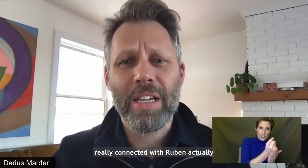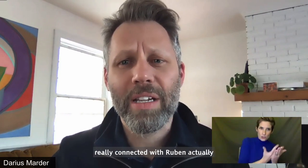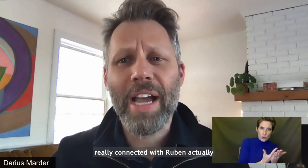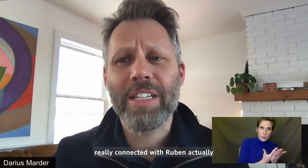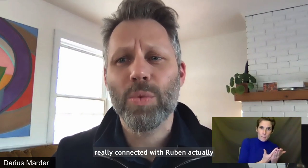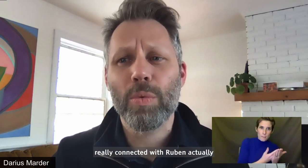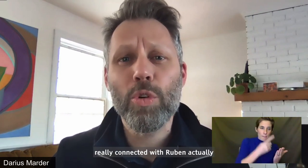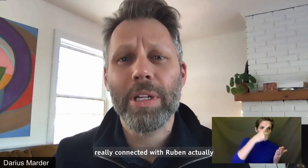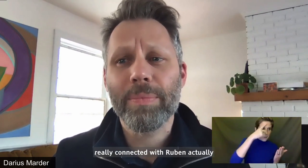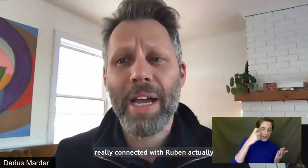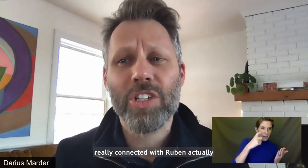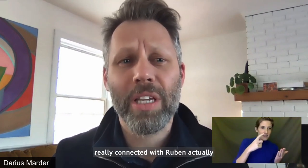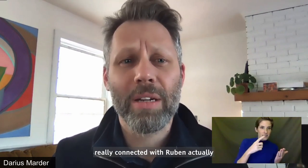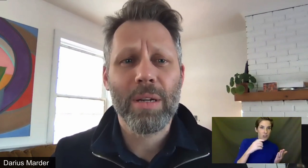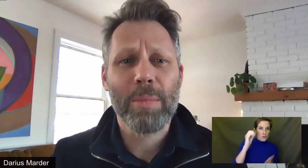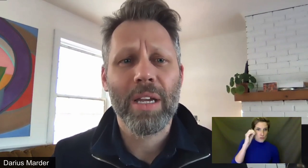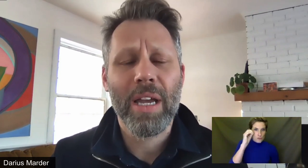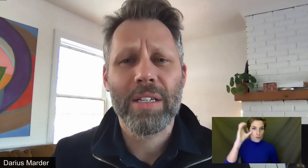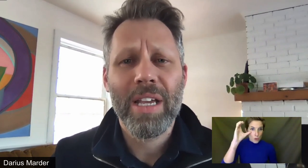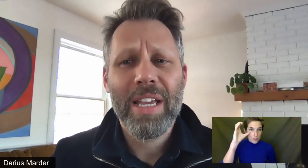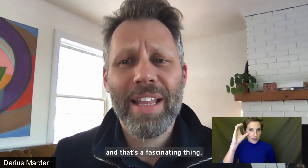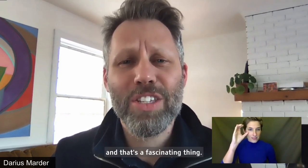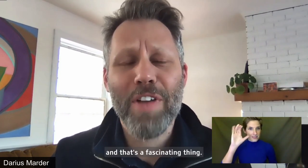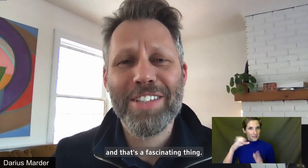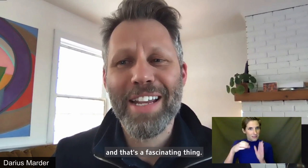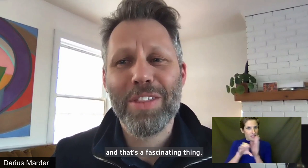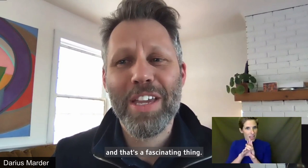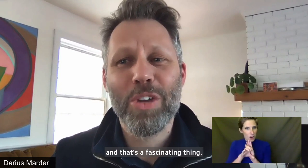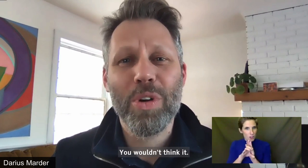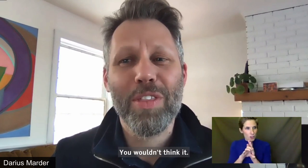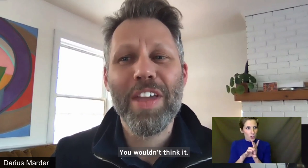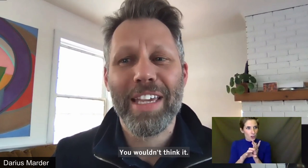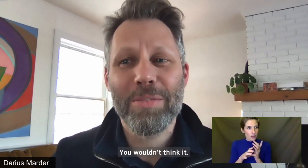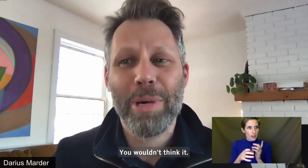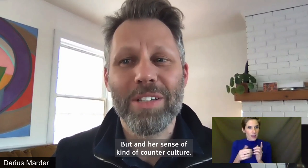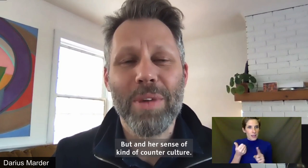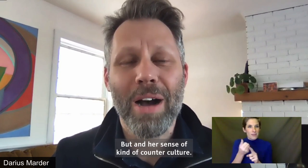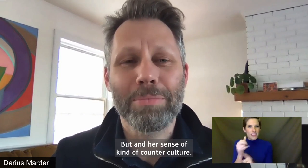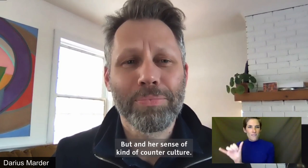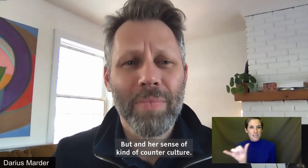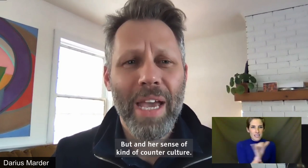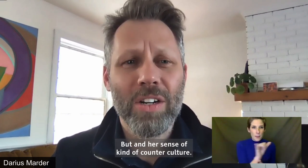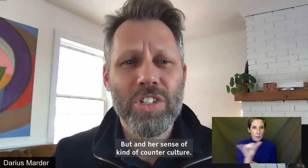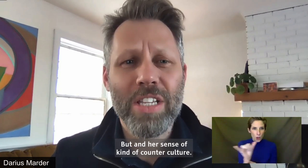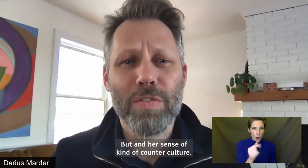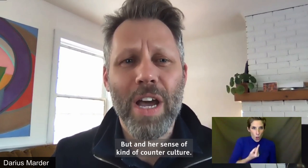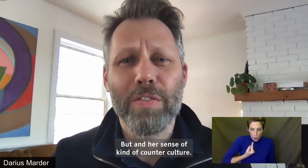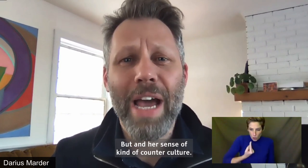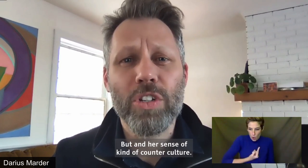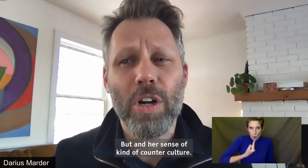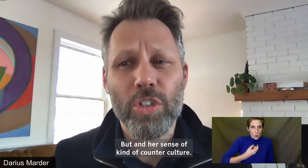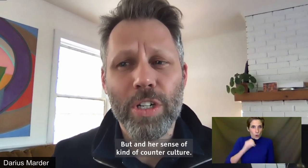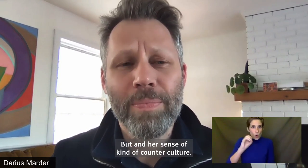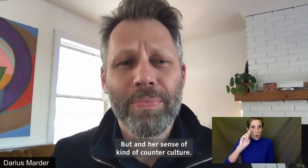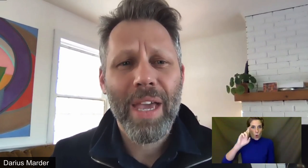really connected with Ruben, actually, and that's a fascinating thing. You wouldn't think it, but and her sense of